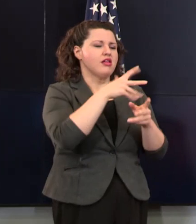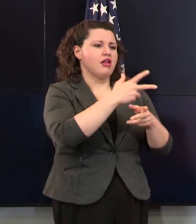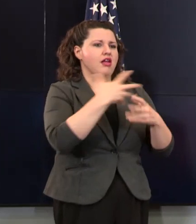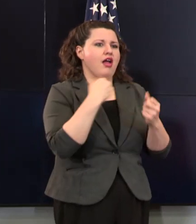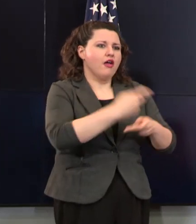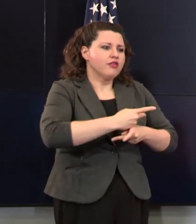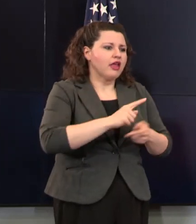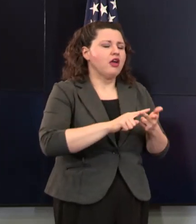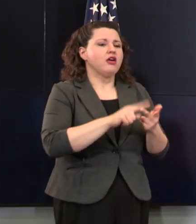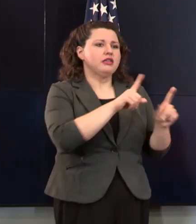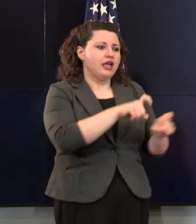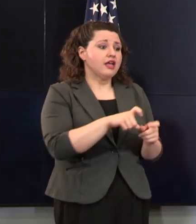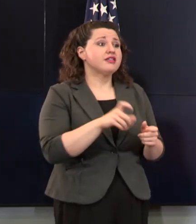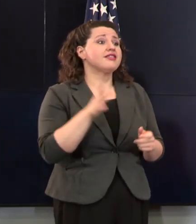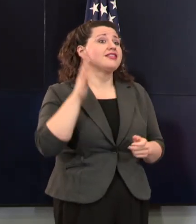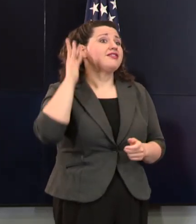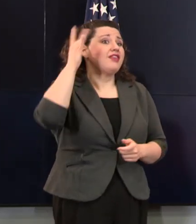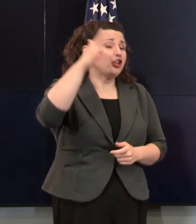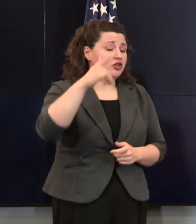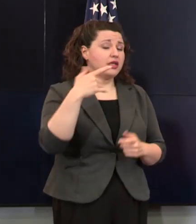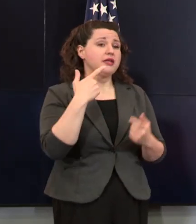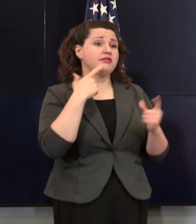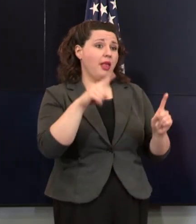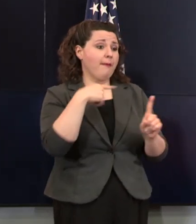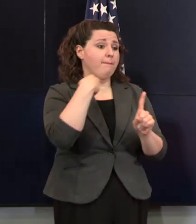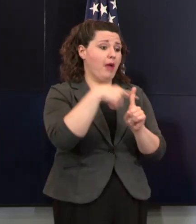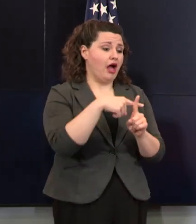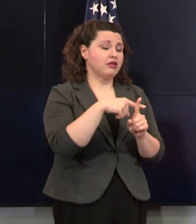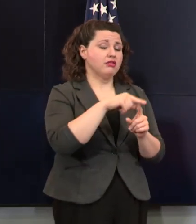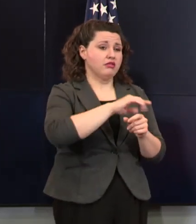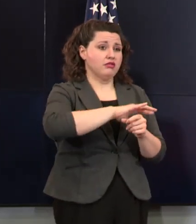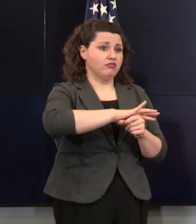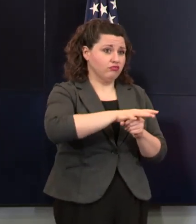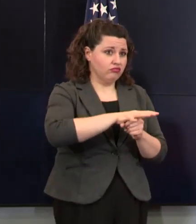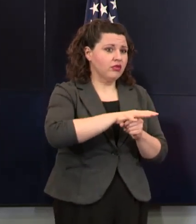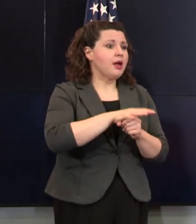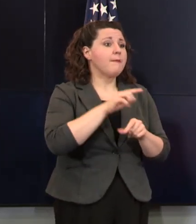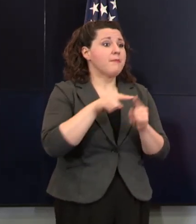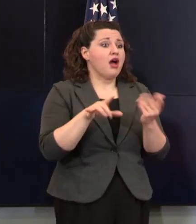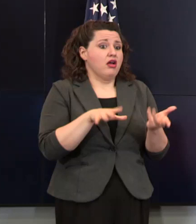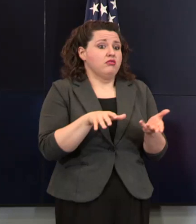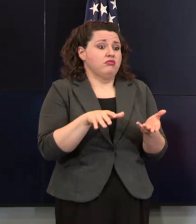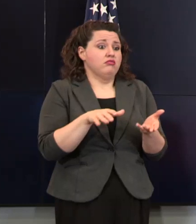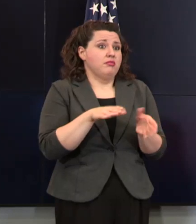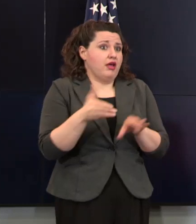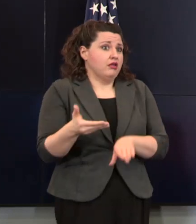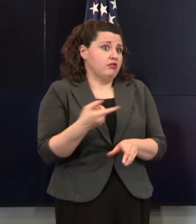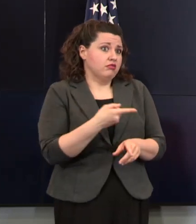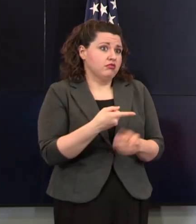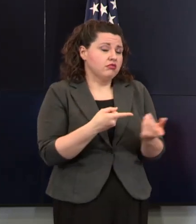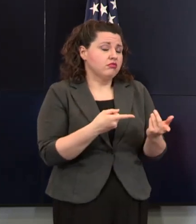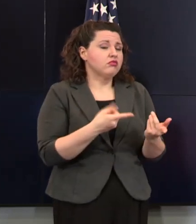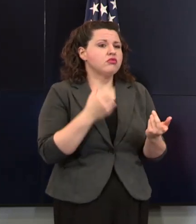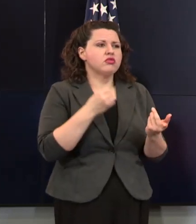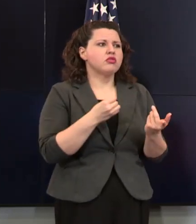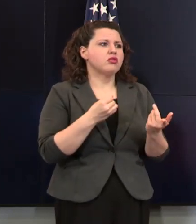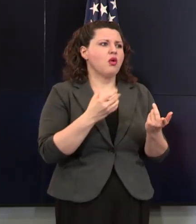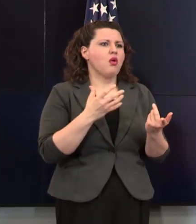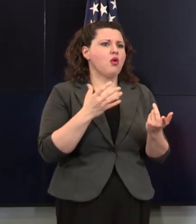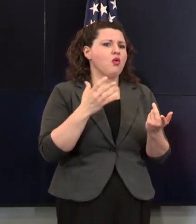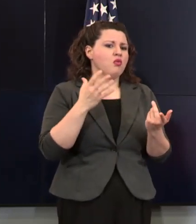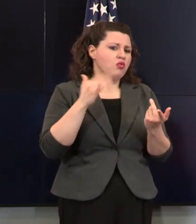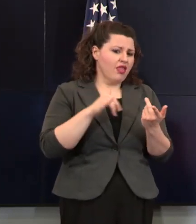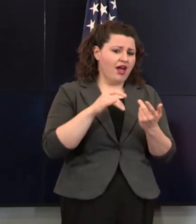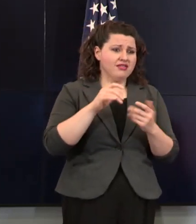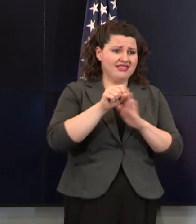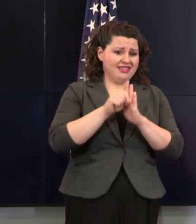positive test for COVID, but he sadly passed away as a result. What does that say about kind of the structure that the state has set up for